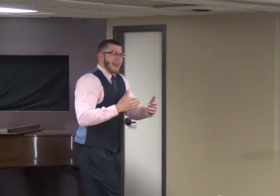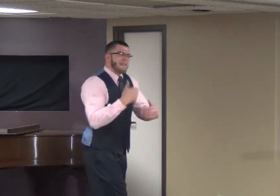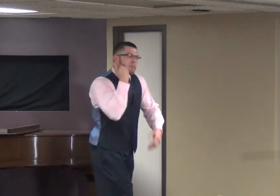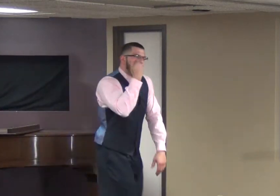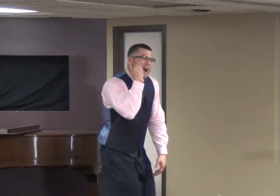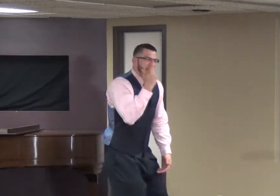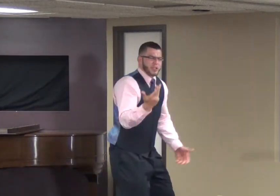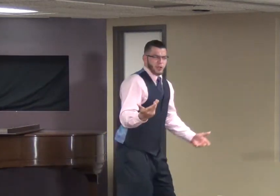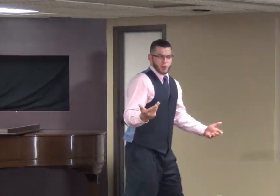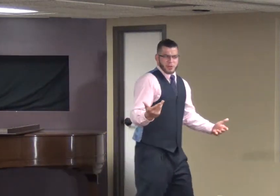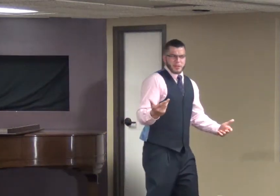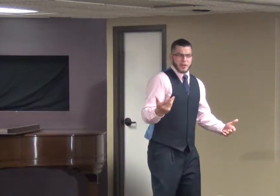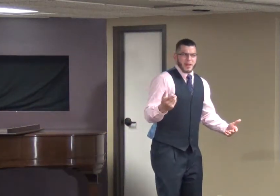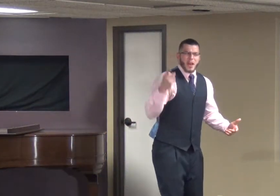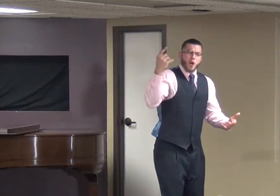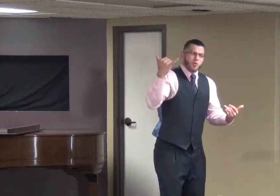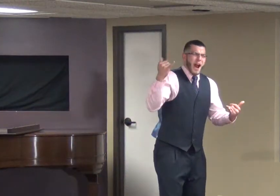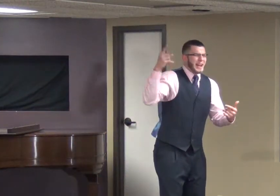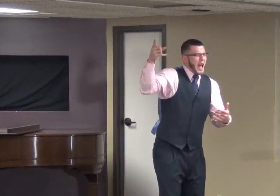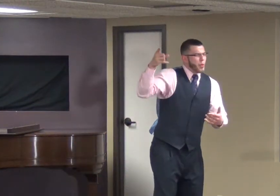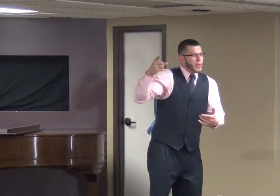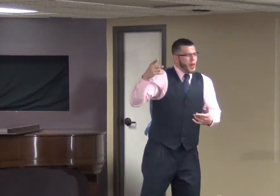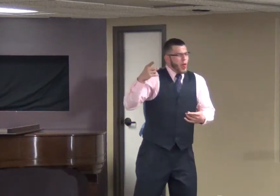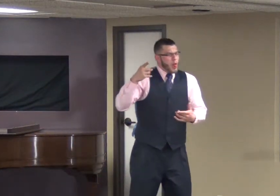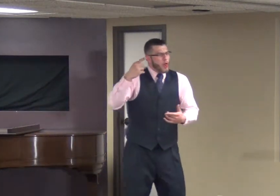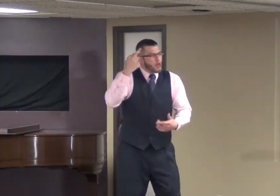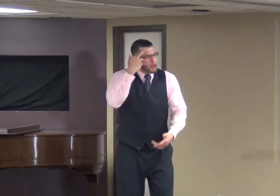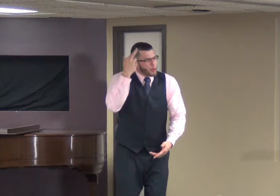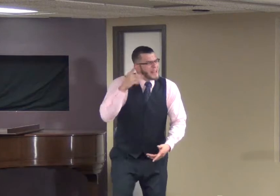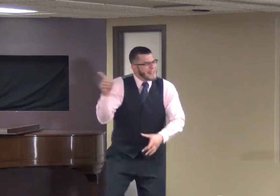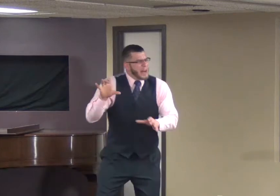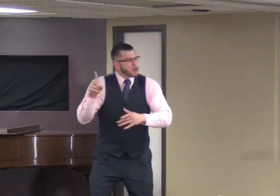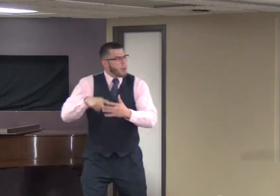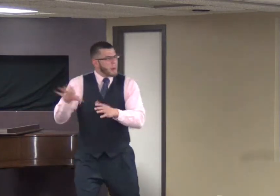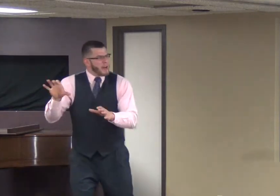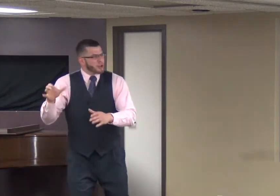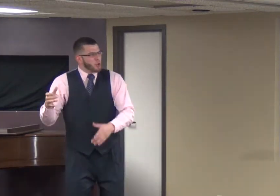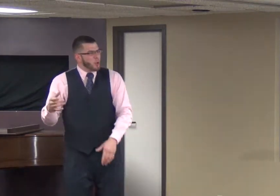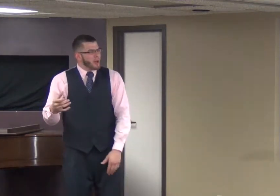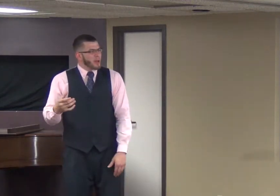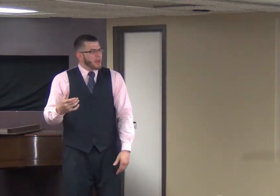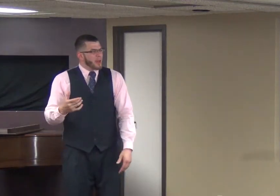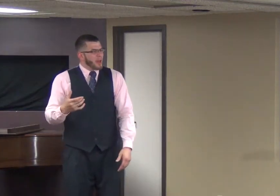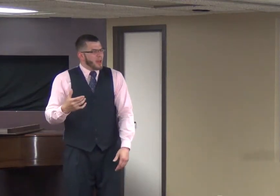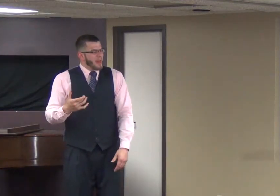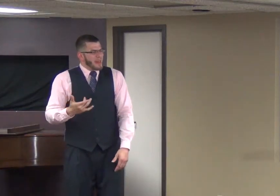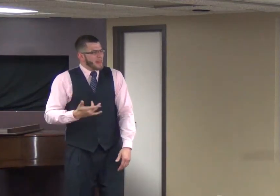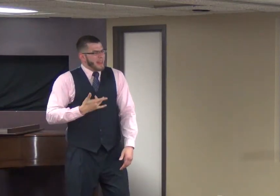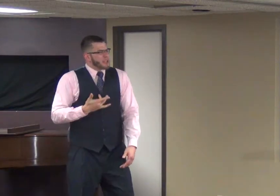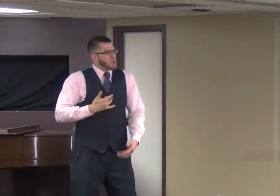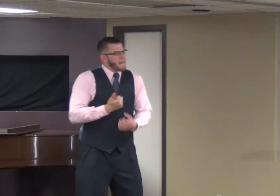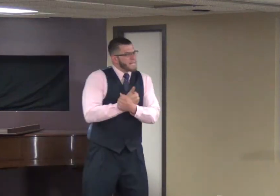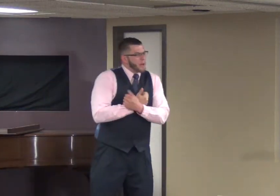Even prostitutes. Right now, the reason they do what they do, they just want to feel